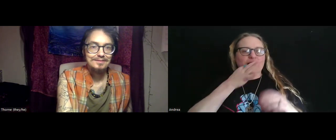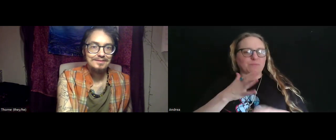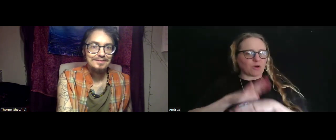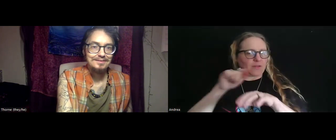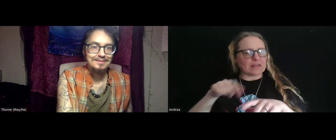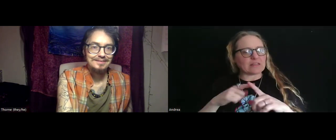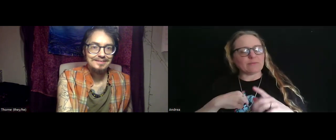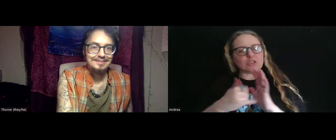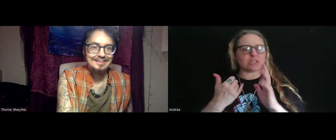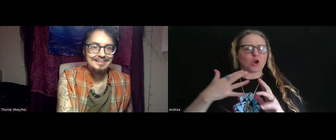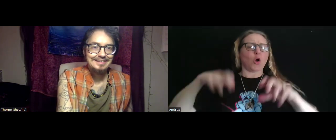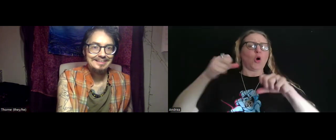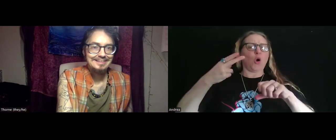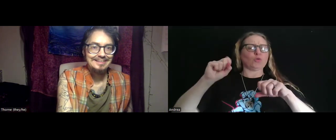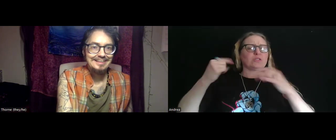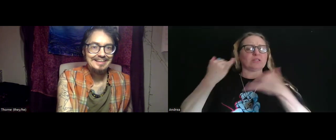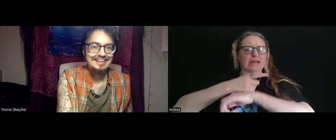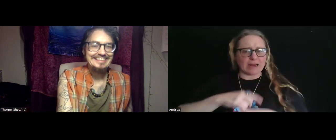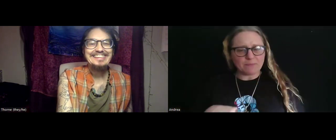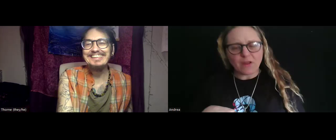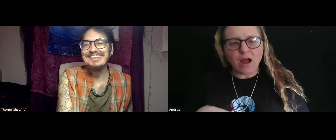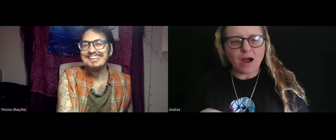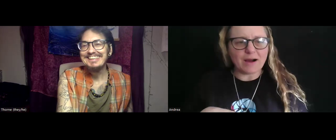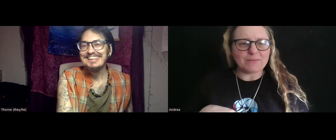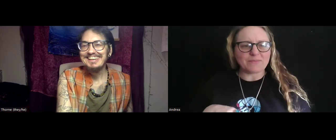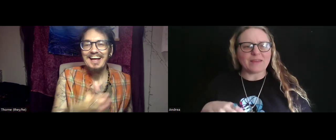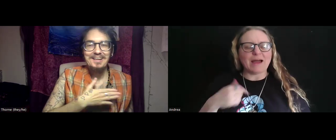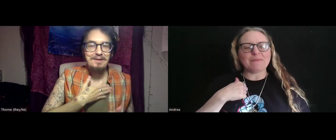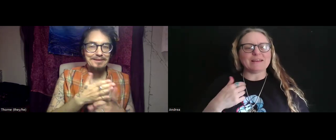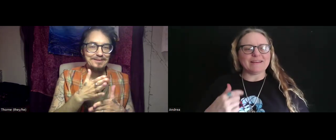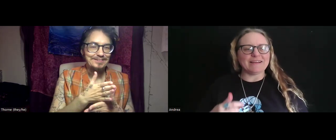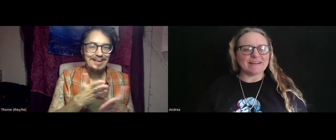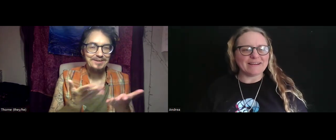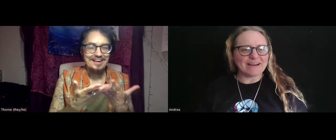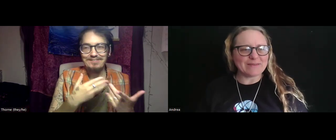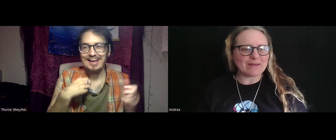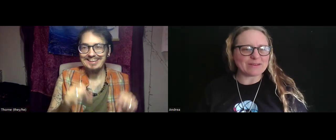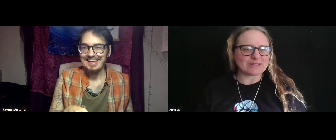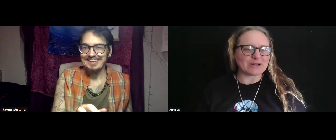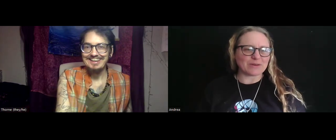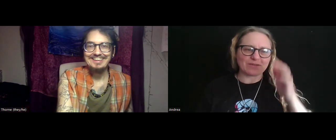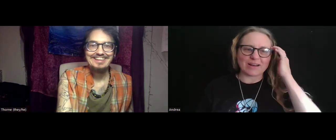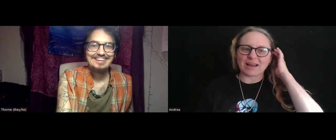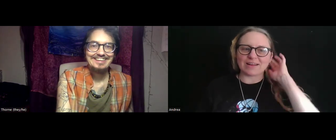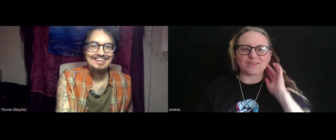expert on this. I'm just the host today. I mean, I'm happy to share whatever I can, Thorne's